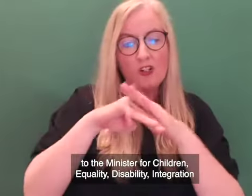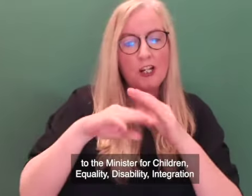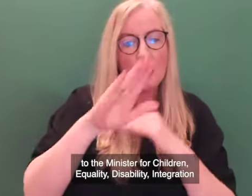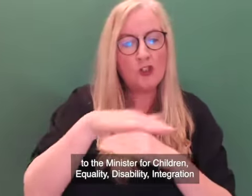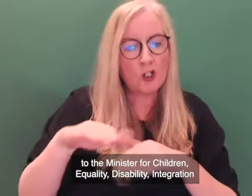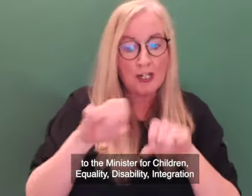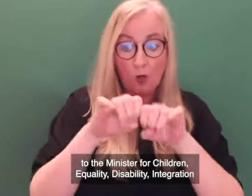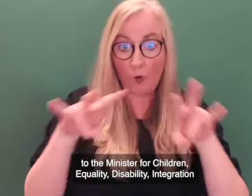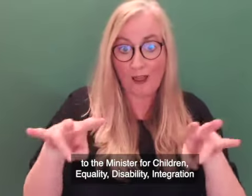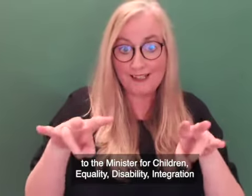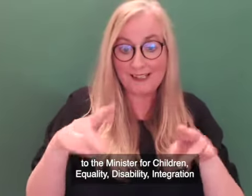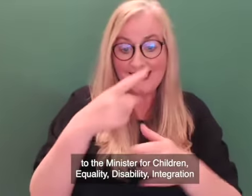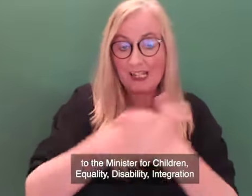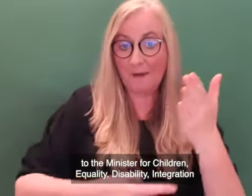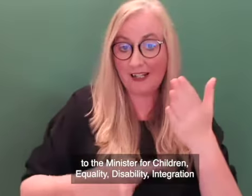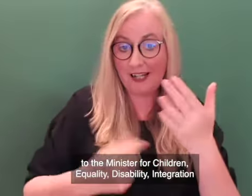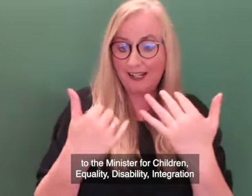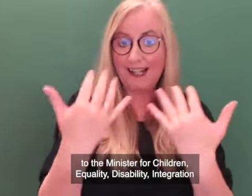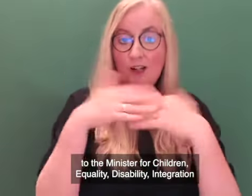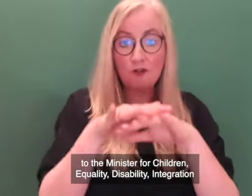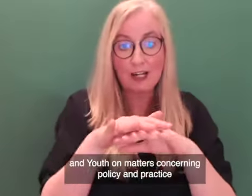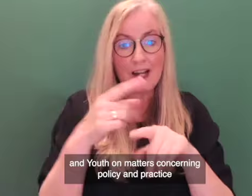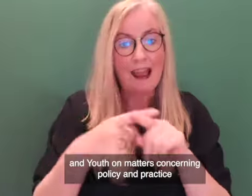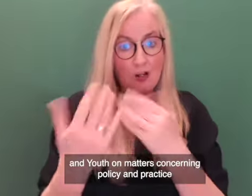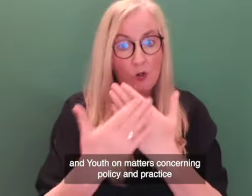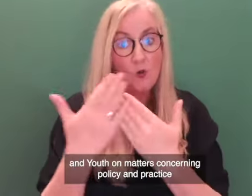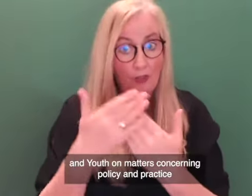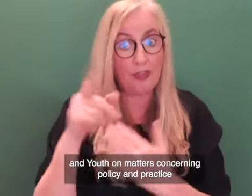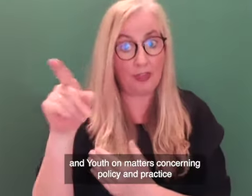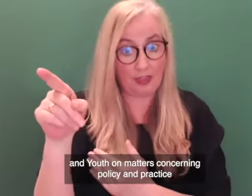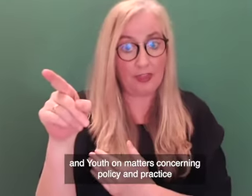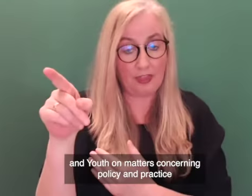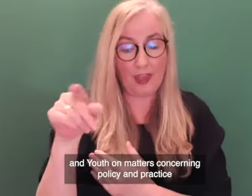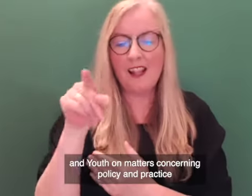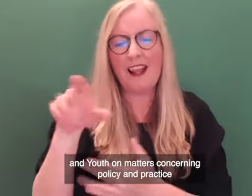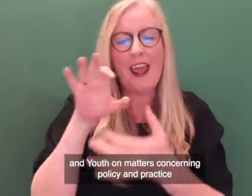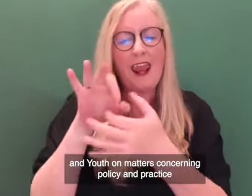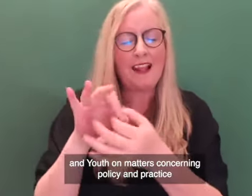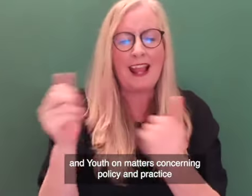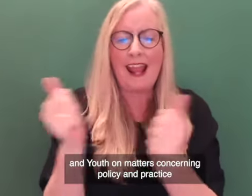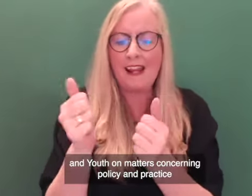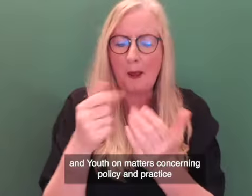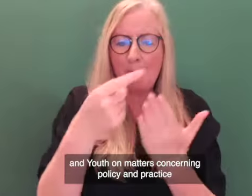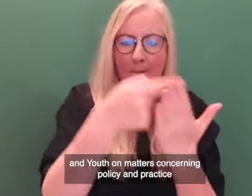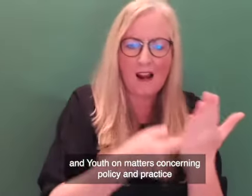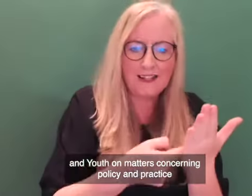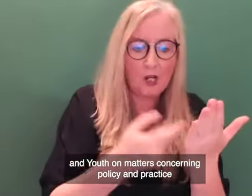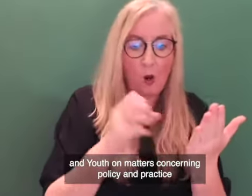Children, Equality, Disability, Integration and Youth on matters concerning policy and